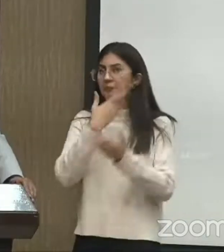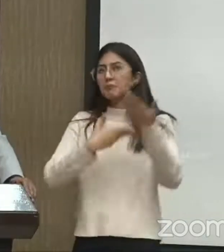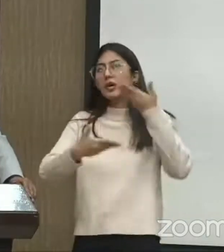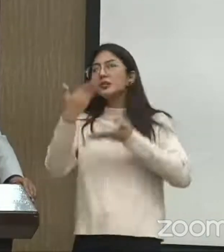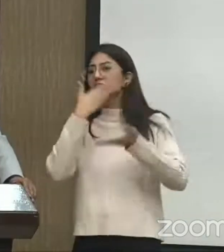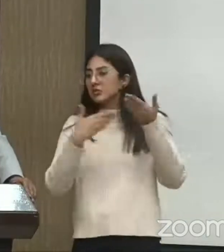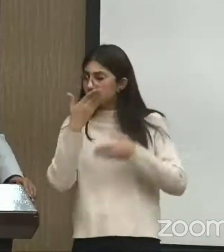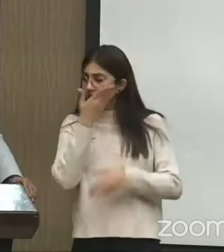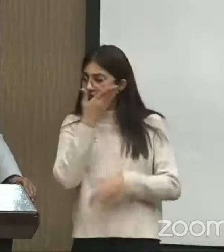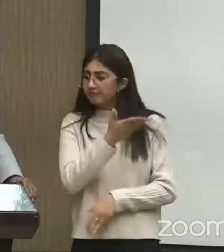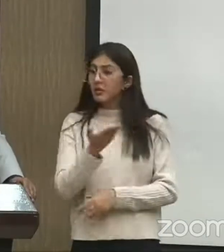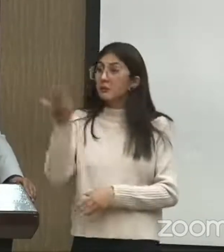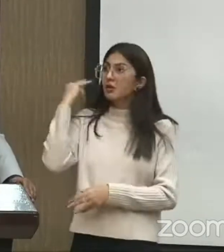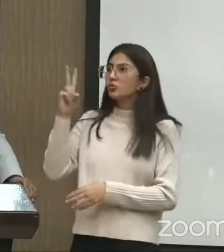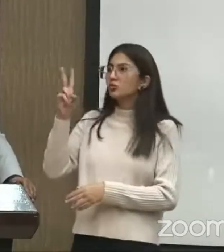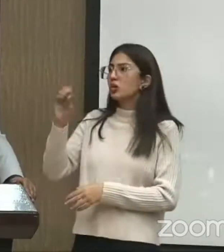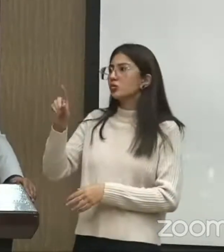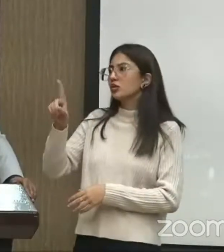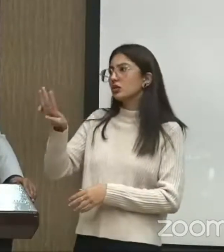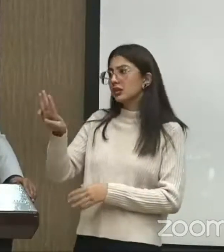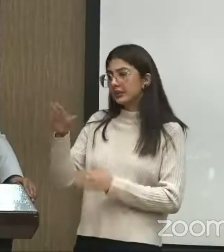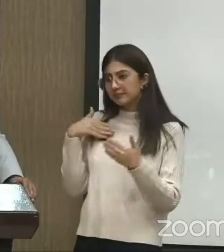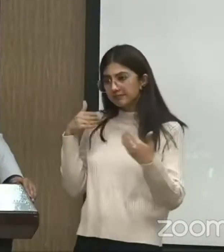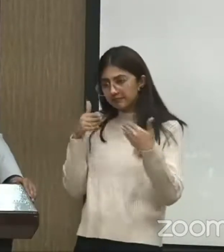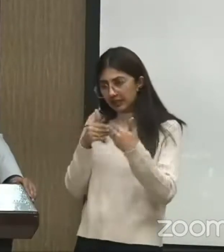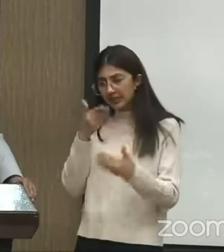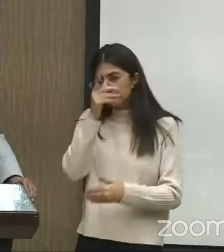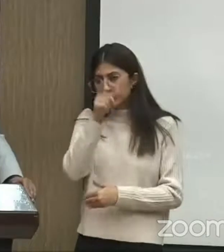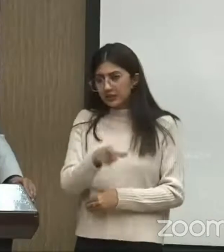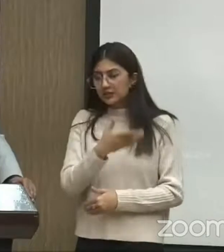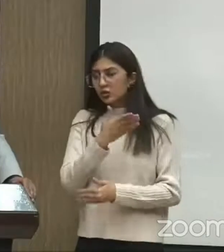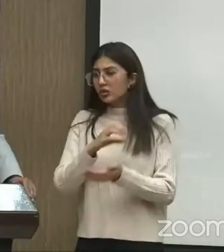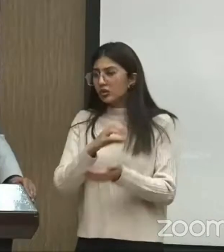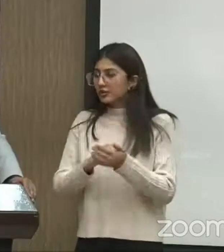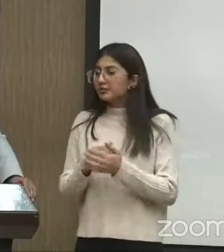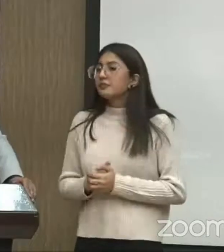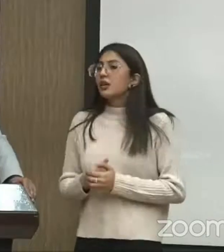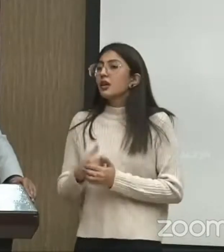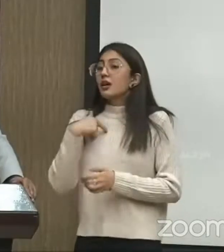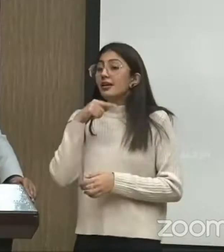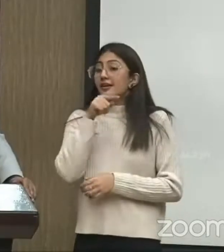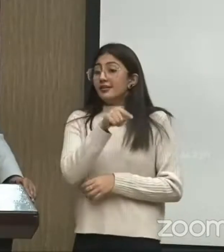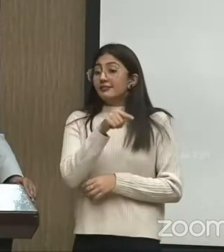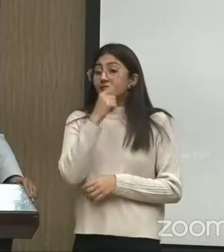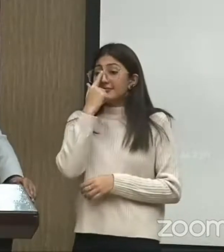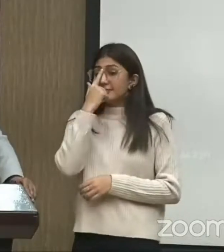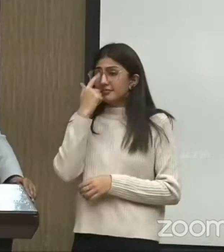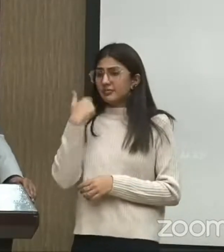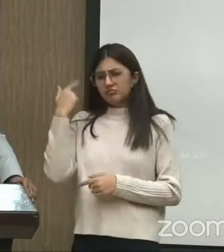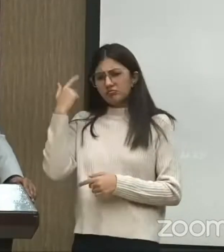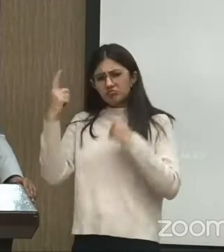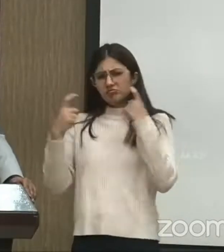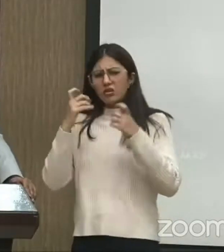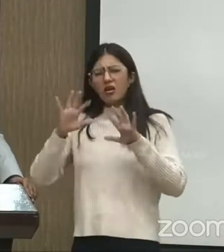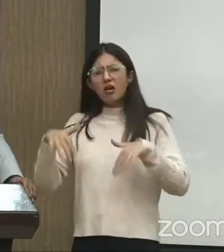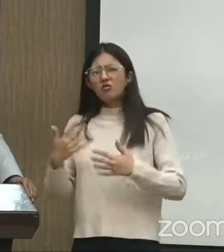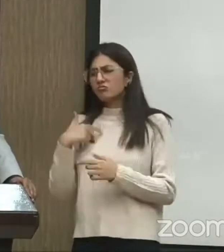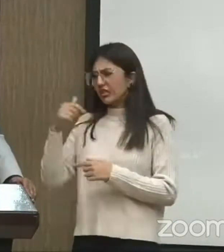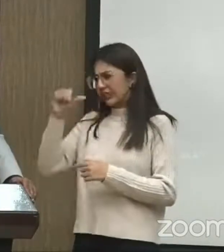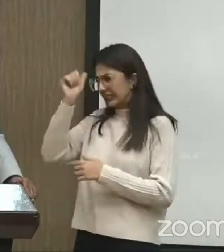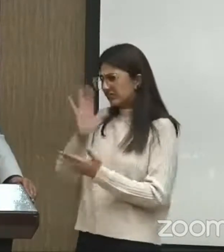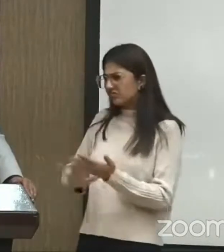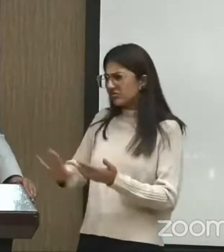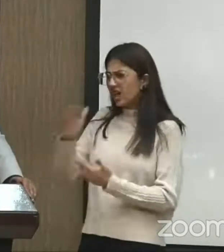in 2013, when I went to him with the idea of how do we make India inclusive by